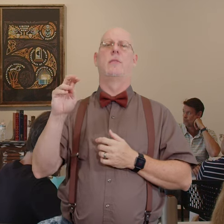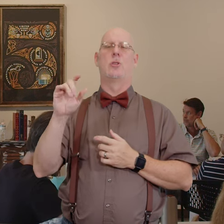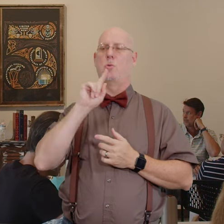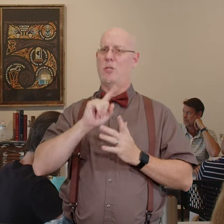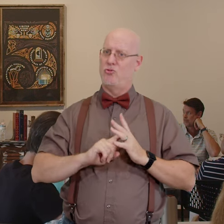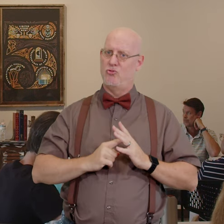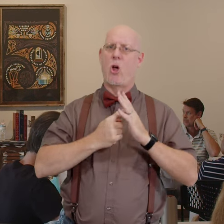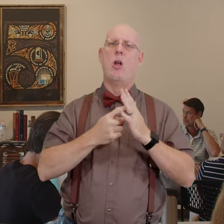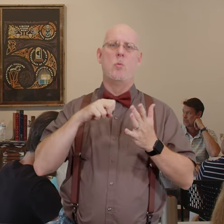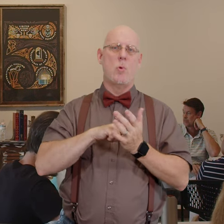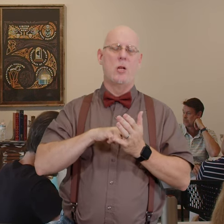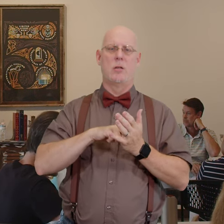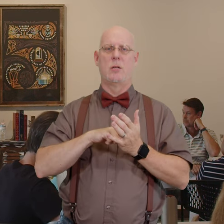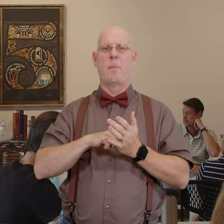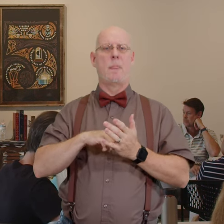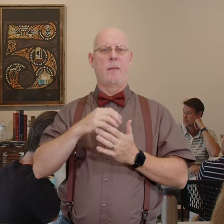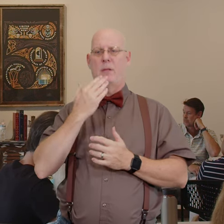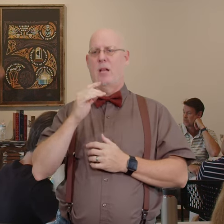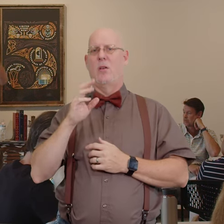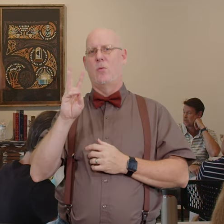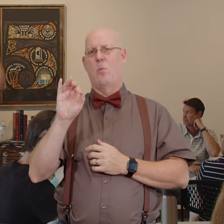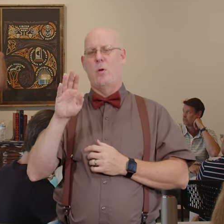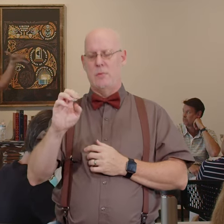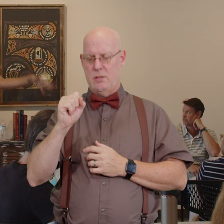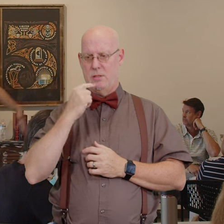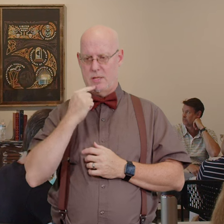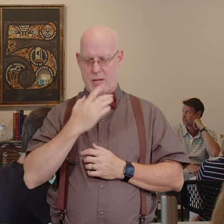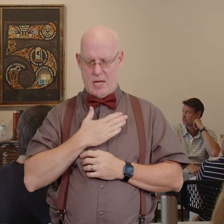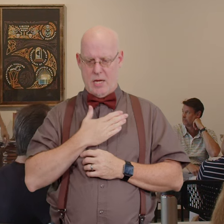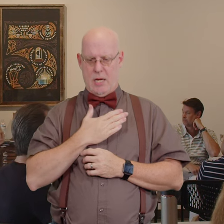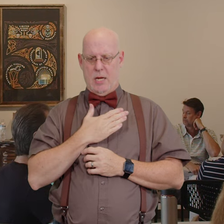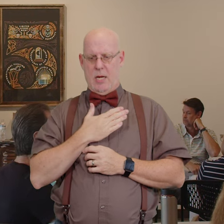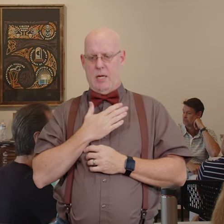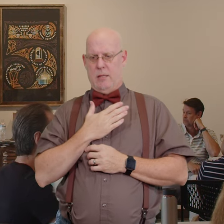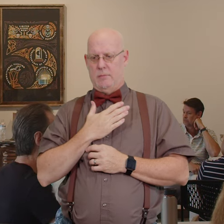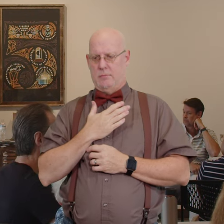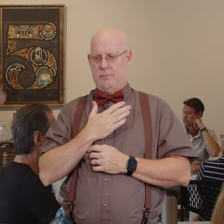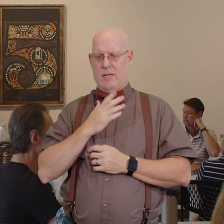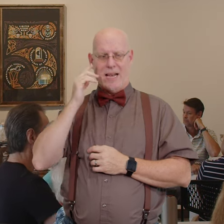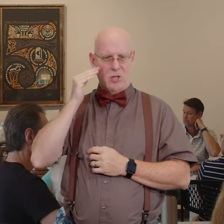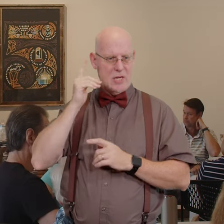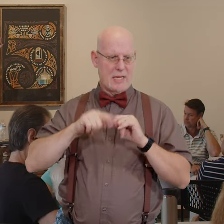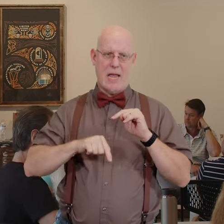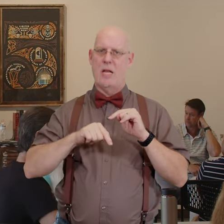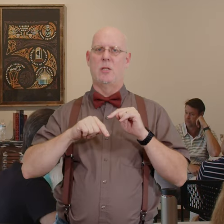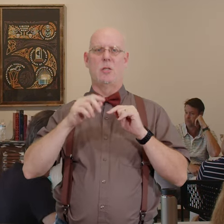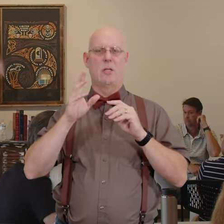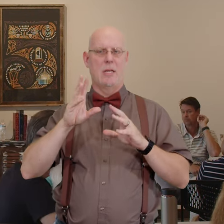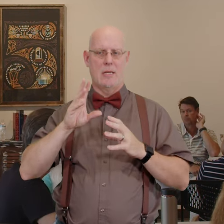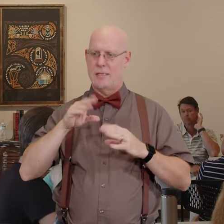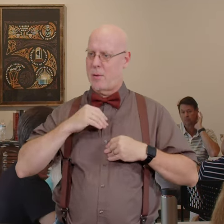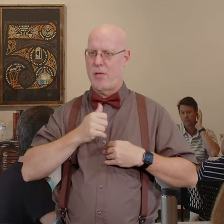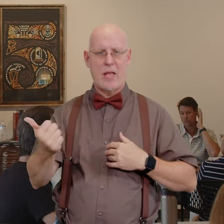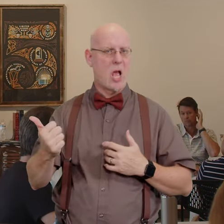really the spark of the Protestant Reformation when he stood at the Diet of Worms and said, my conscience is convinced by the word of God and by reasoning. Like, I can do no other. I can't